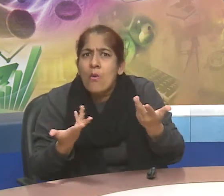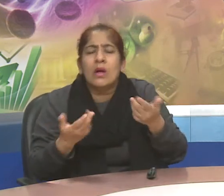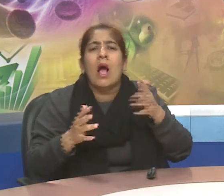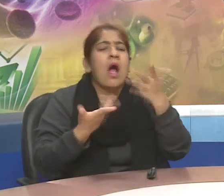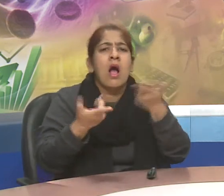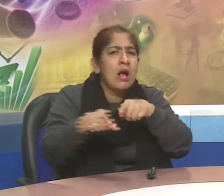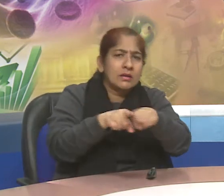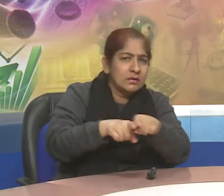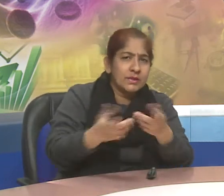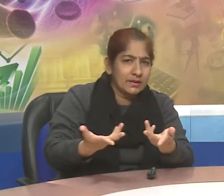air pollution?